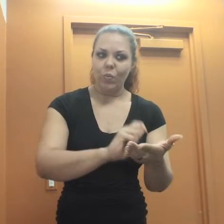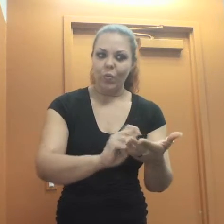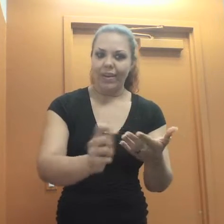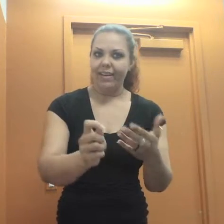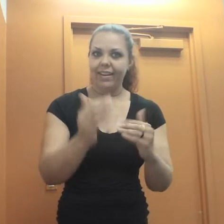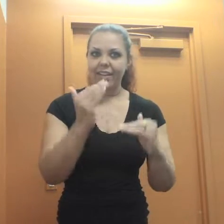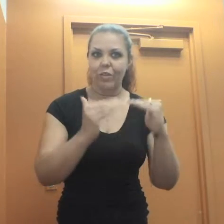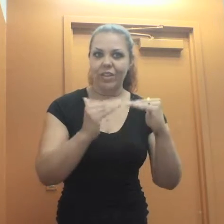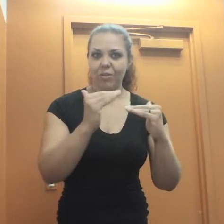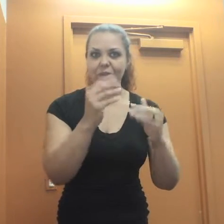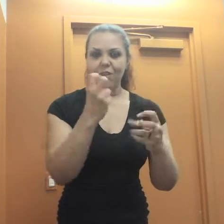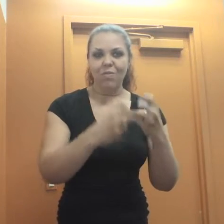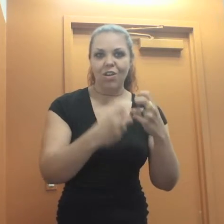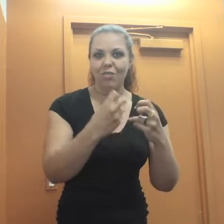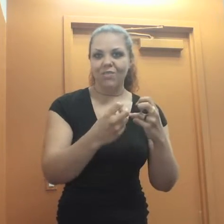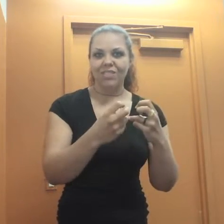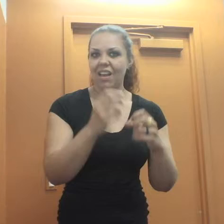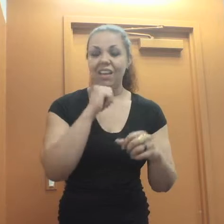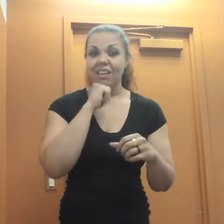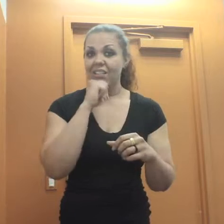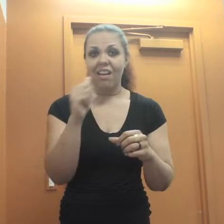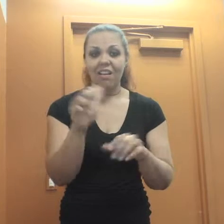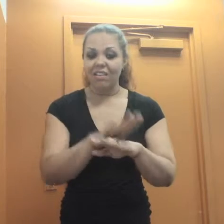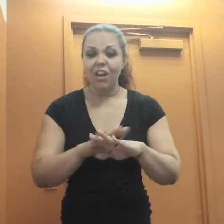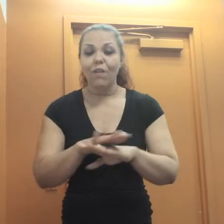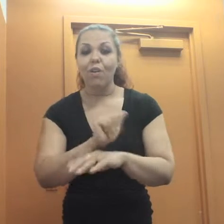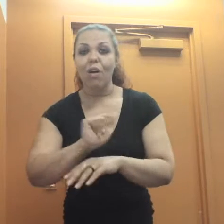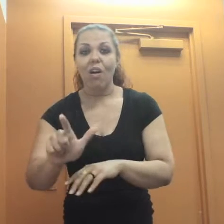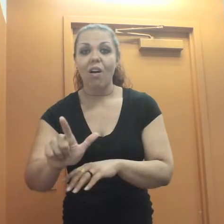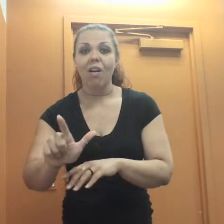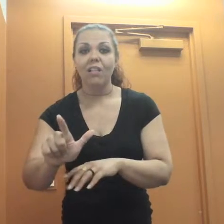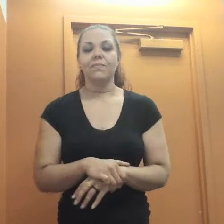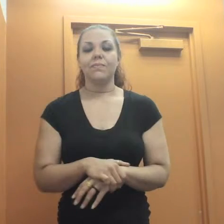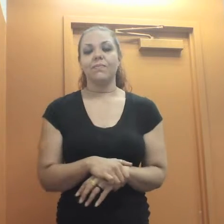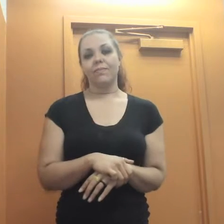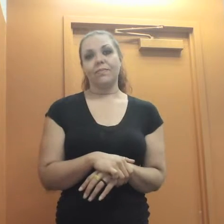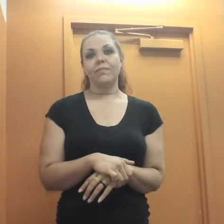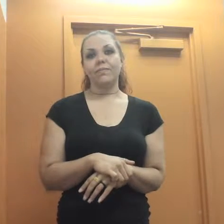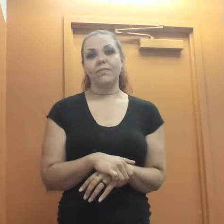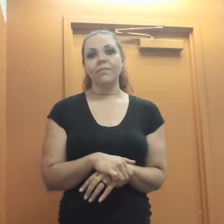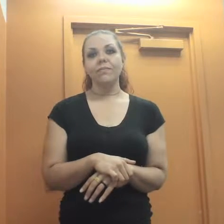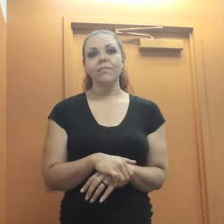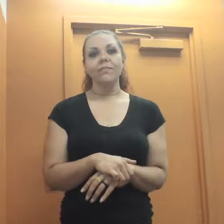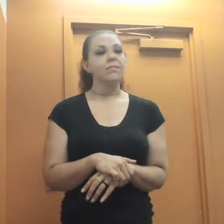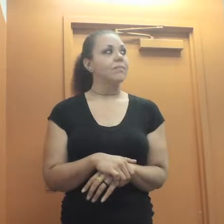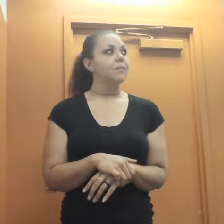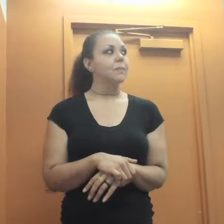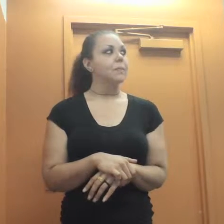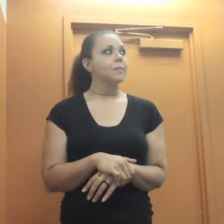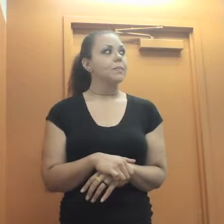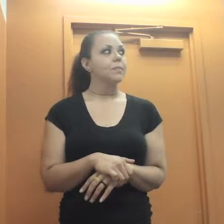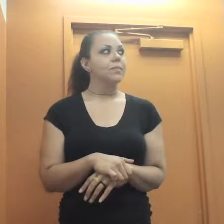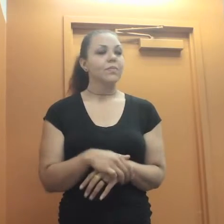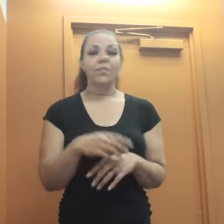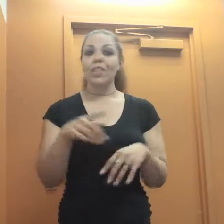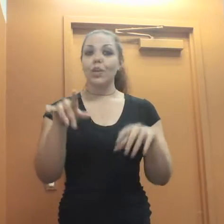in principle we have all the background we need to solve any equilibrium problem, in practice things aren't that